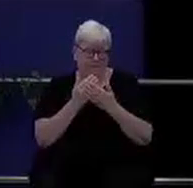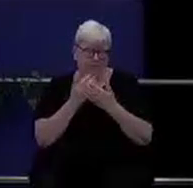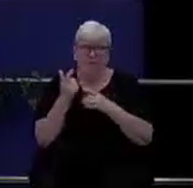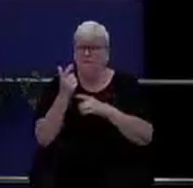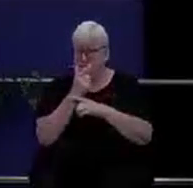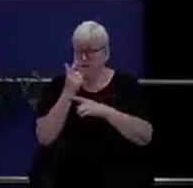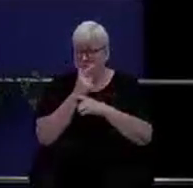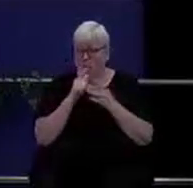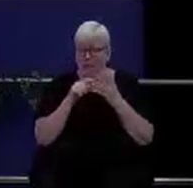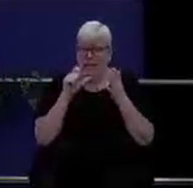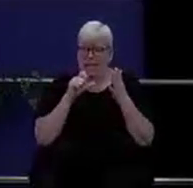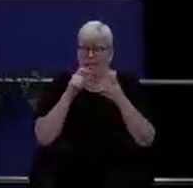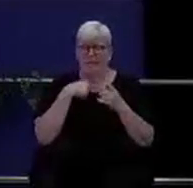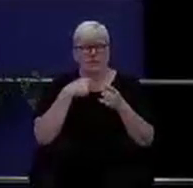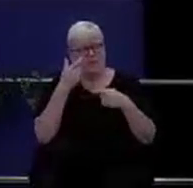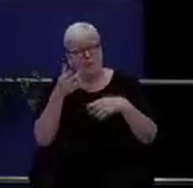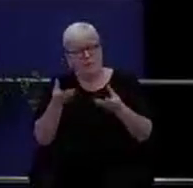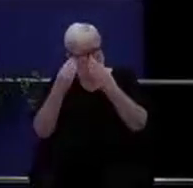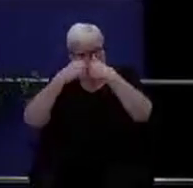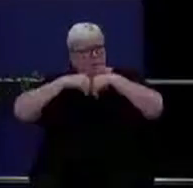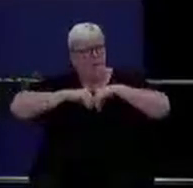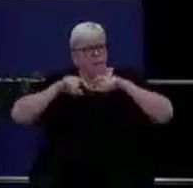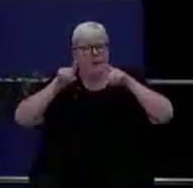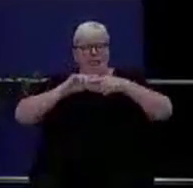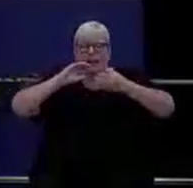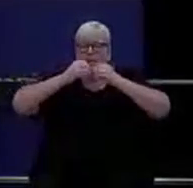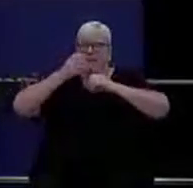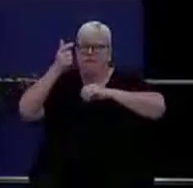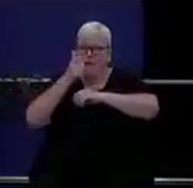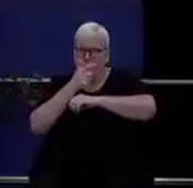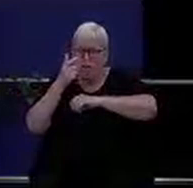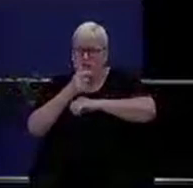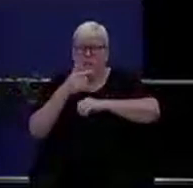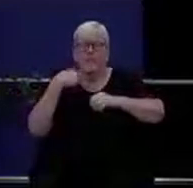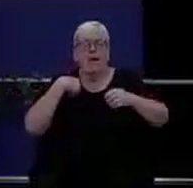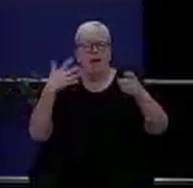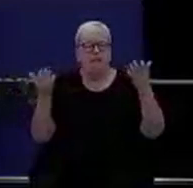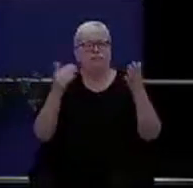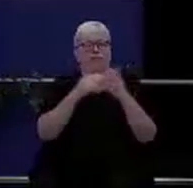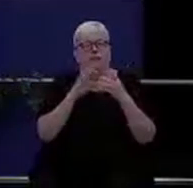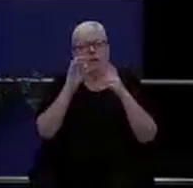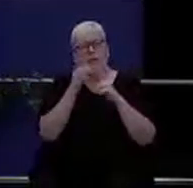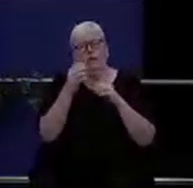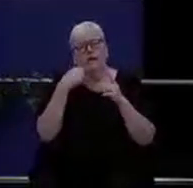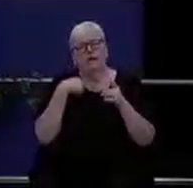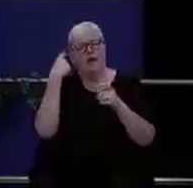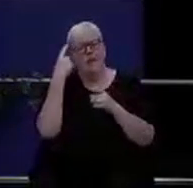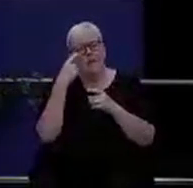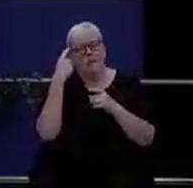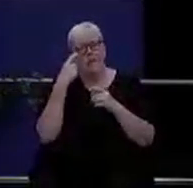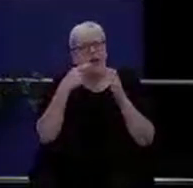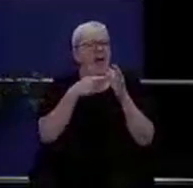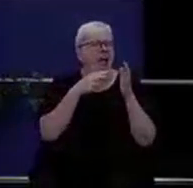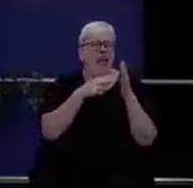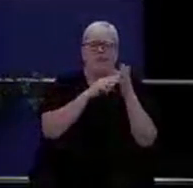because that's the way that I was taking things in. So I kind of reached a point. It's more that I reached a point with anthropology where I was like, do you